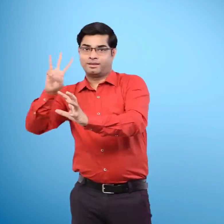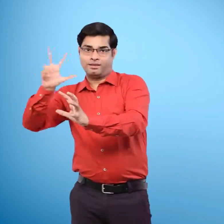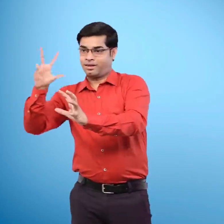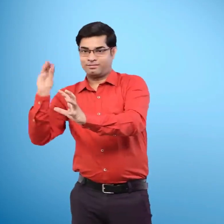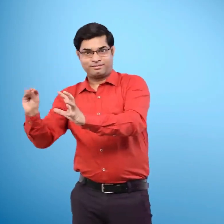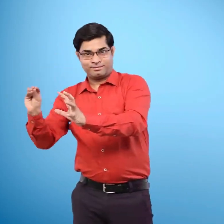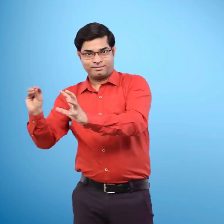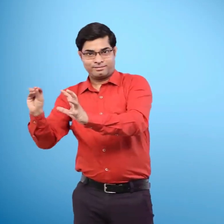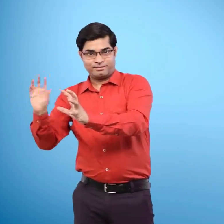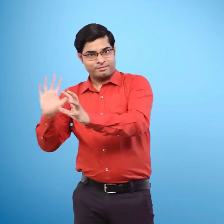38.